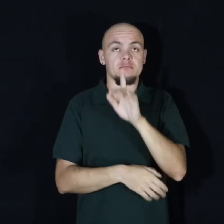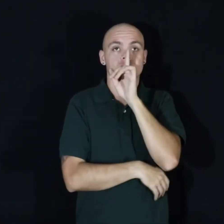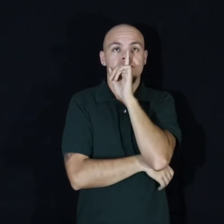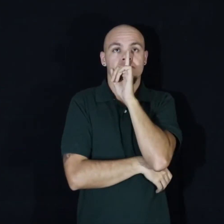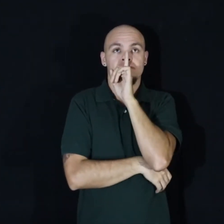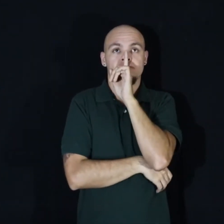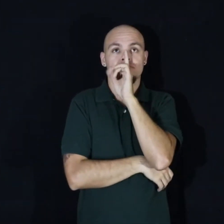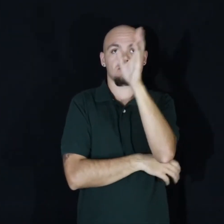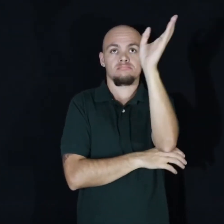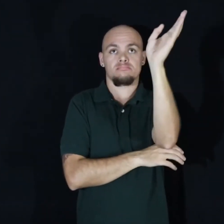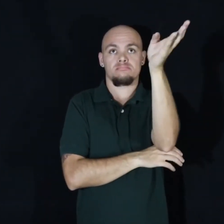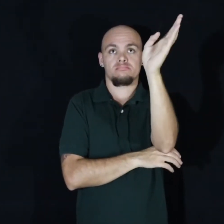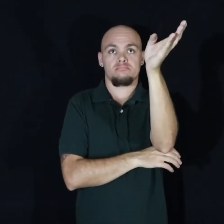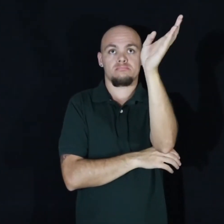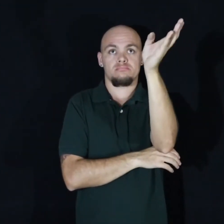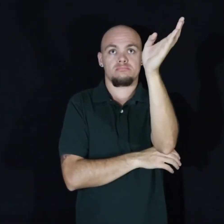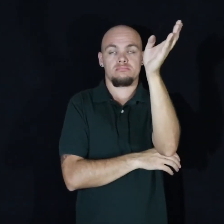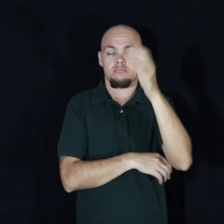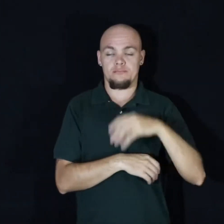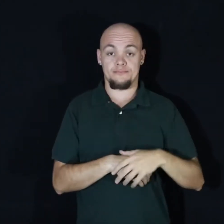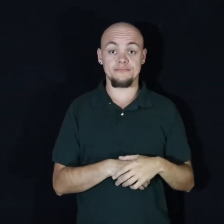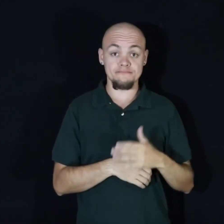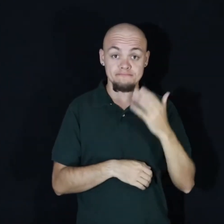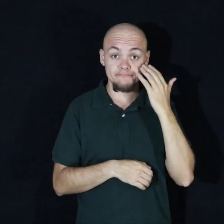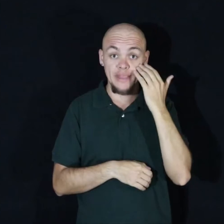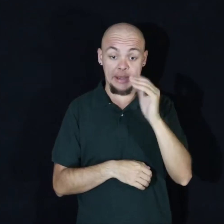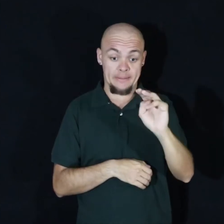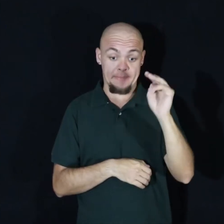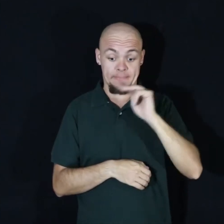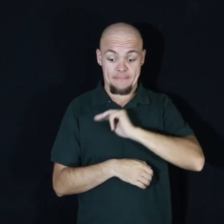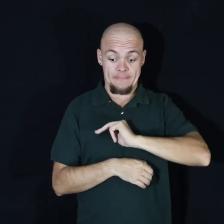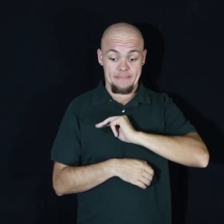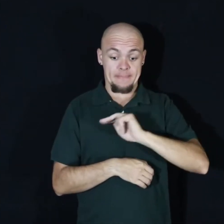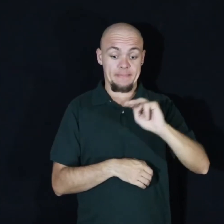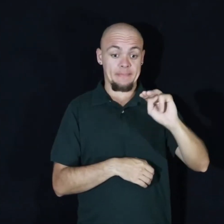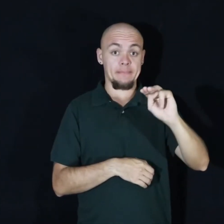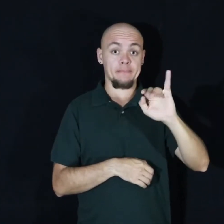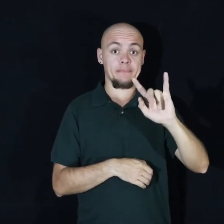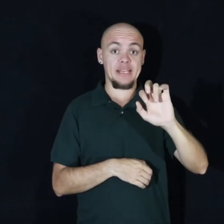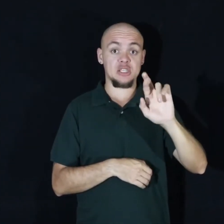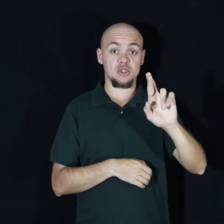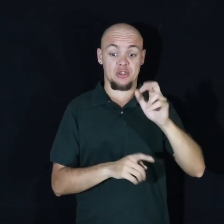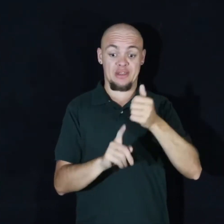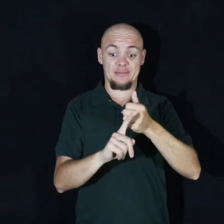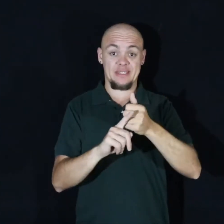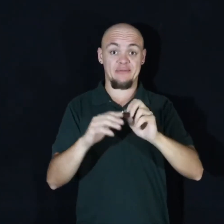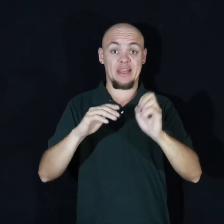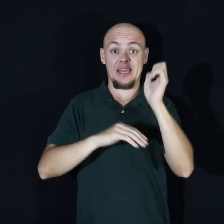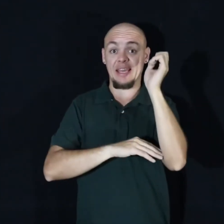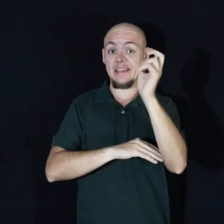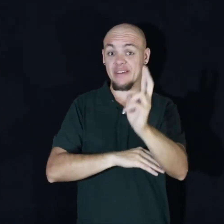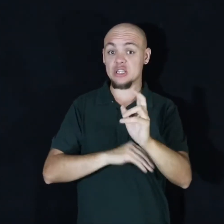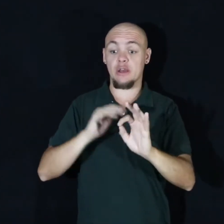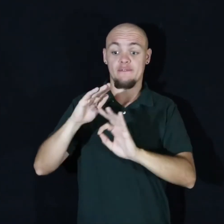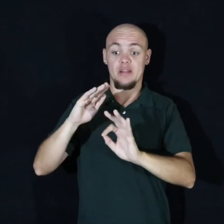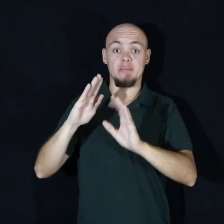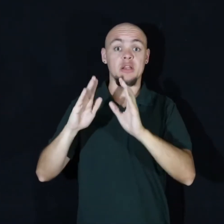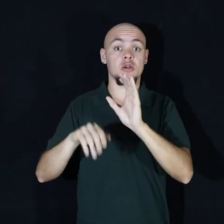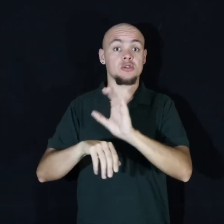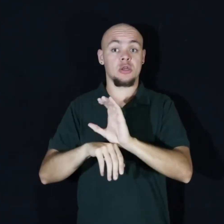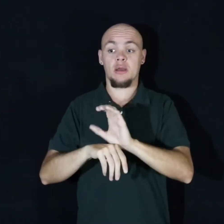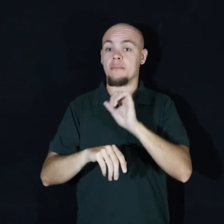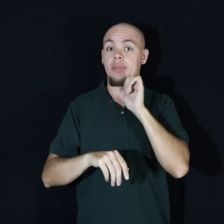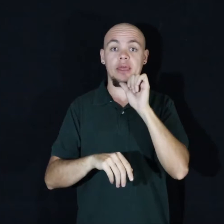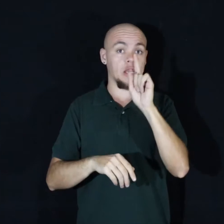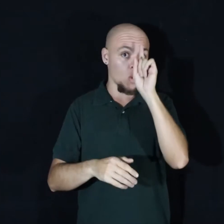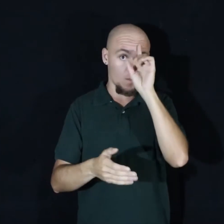saying what they actually believe. I cannot tell you how many ministers I know who are in evangelical